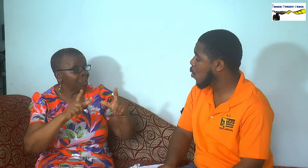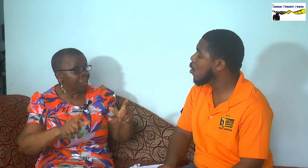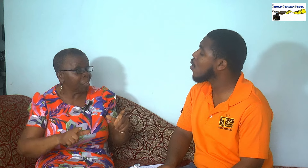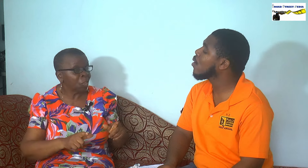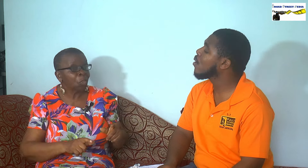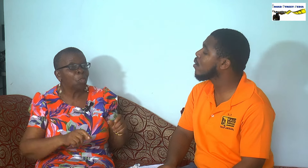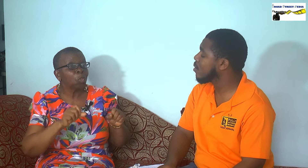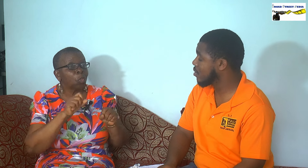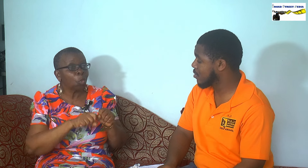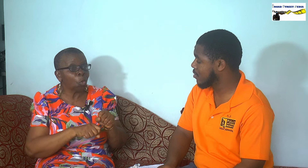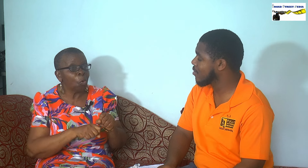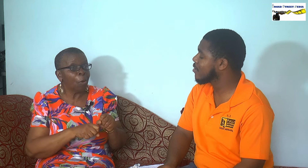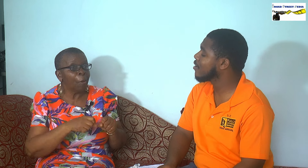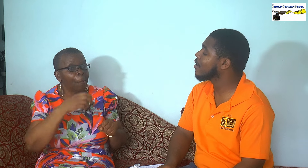language. So